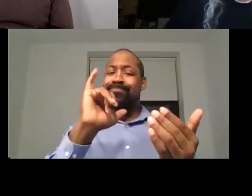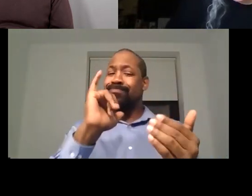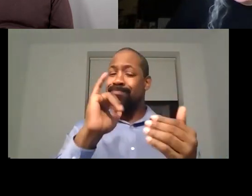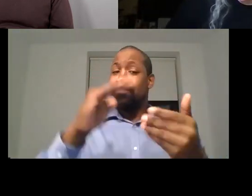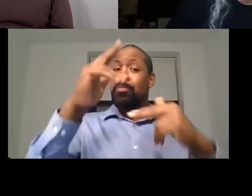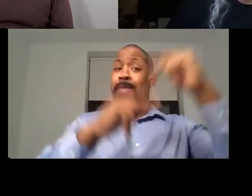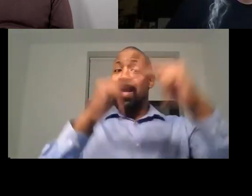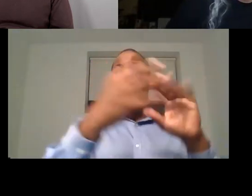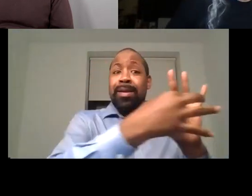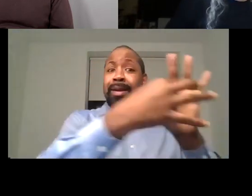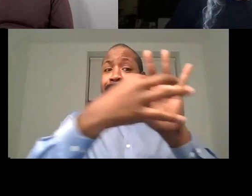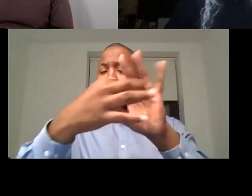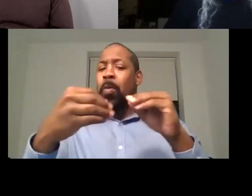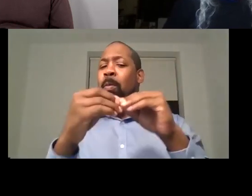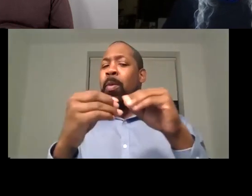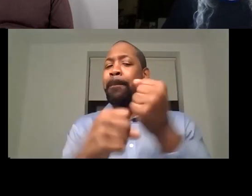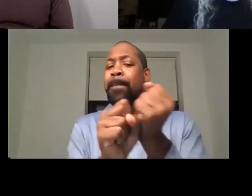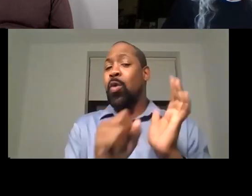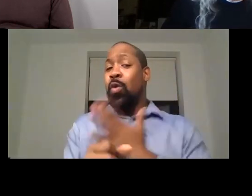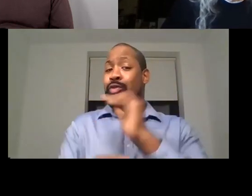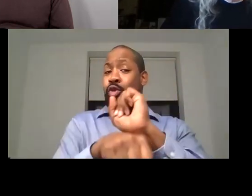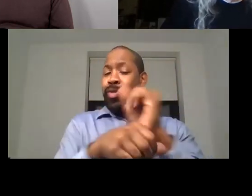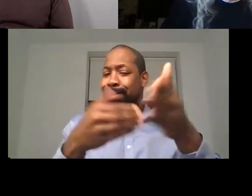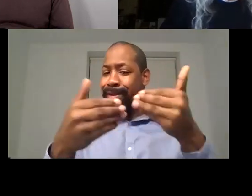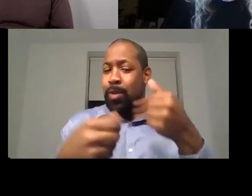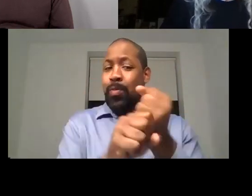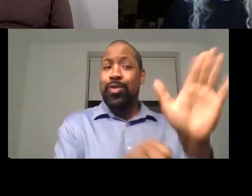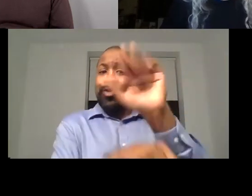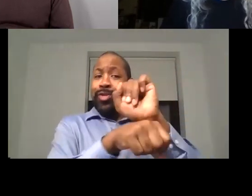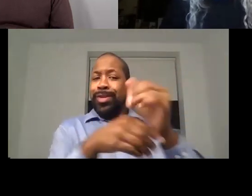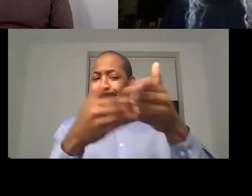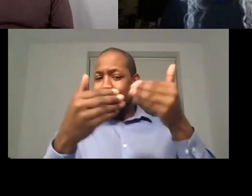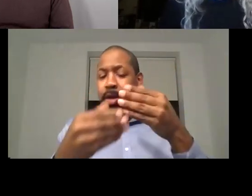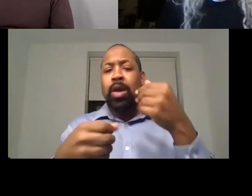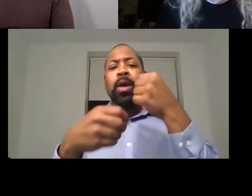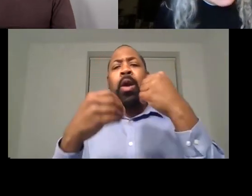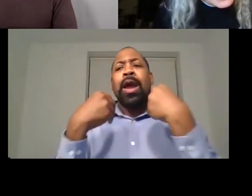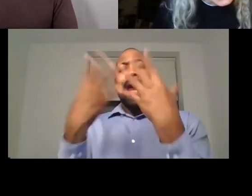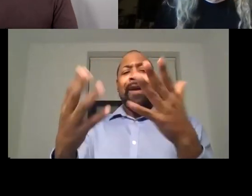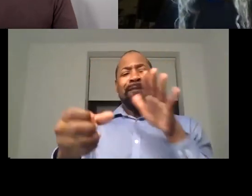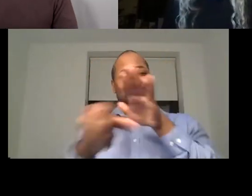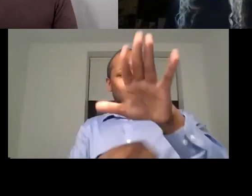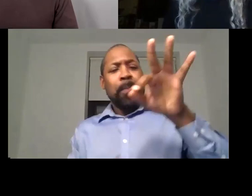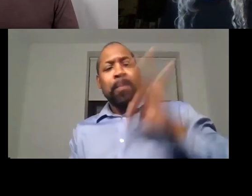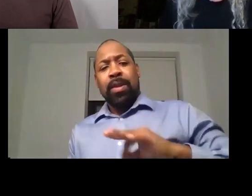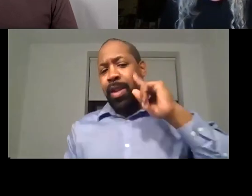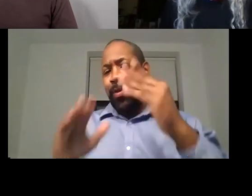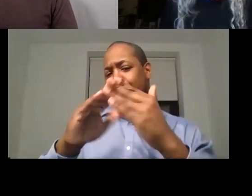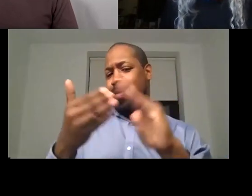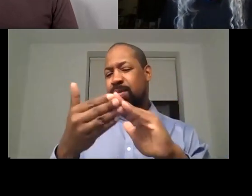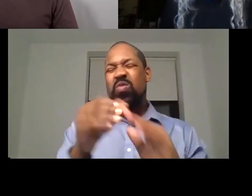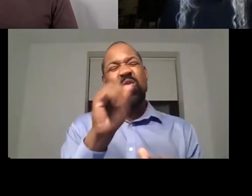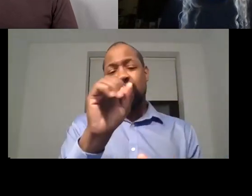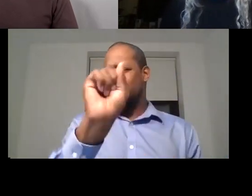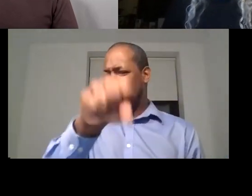because of education. And I've noticed that to build those kind of relationships, it'll make our job easier, but it'll also make their job